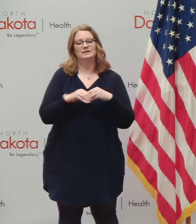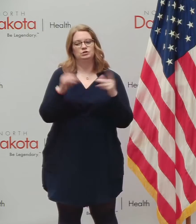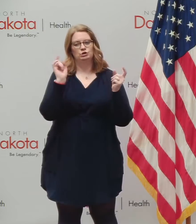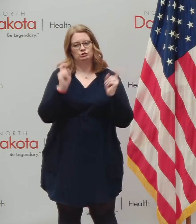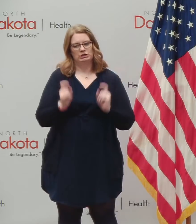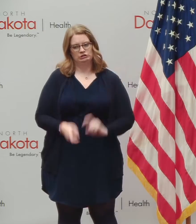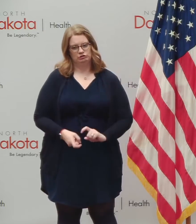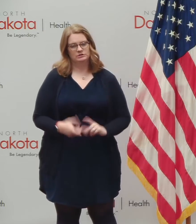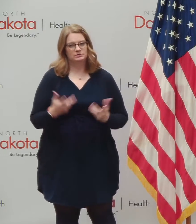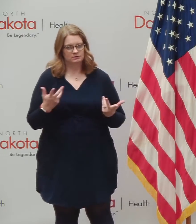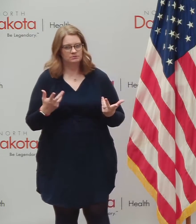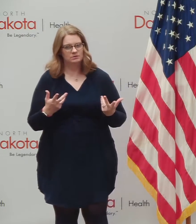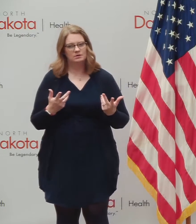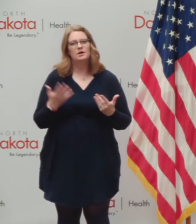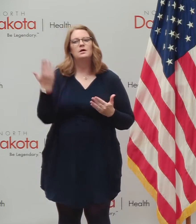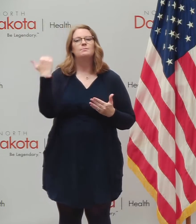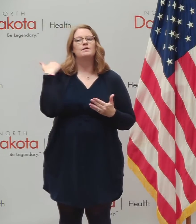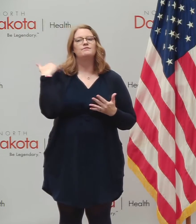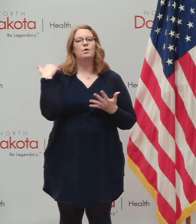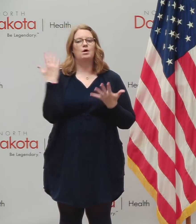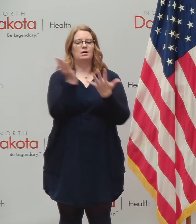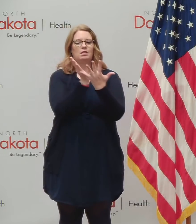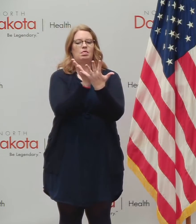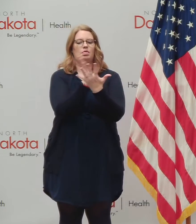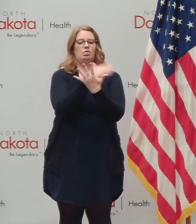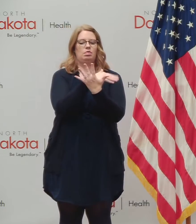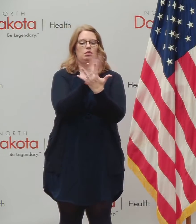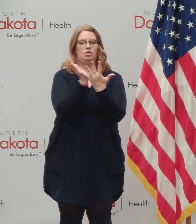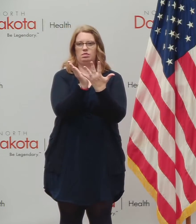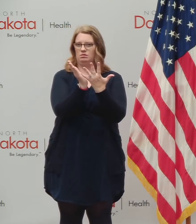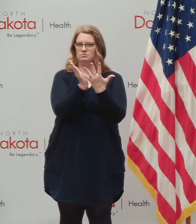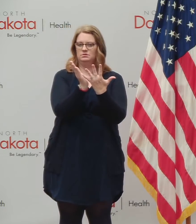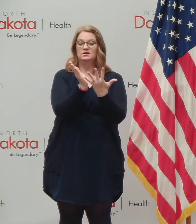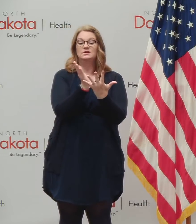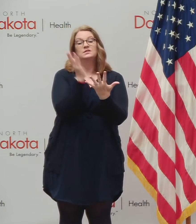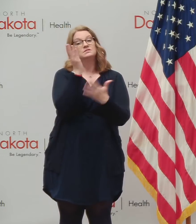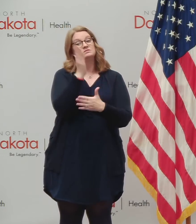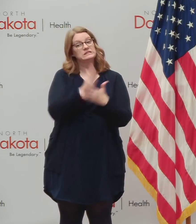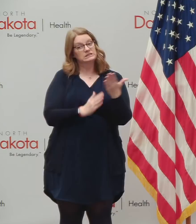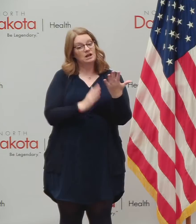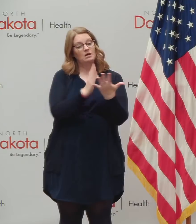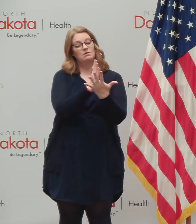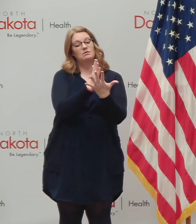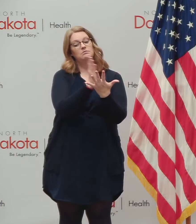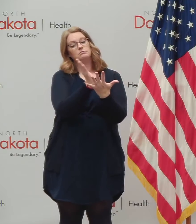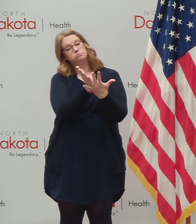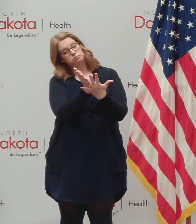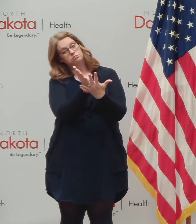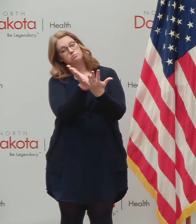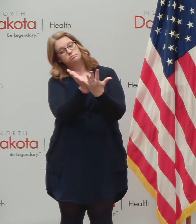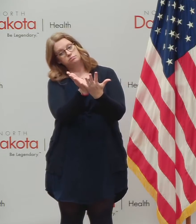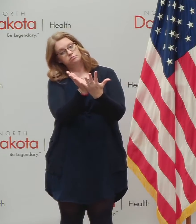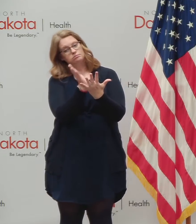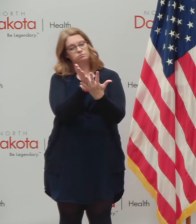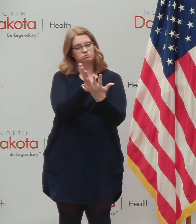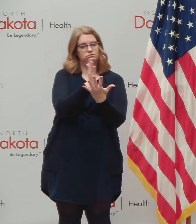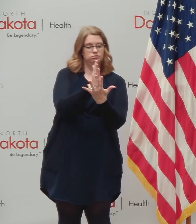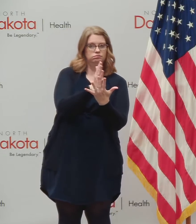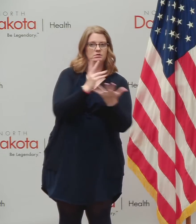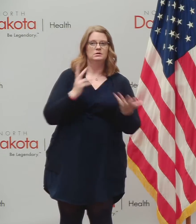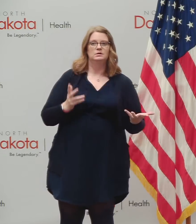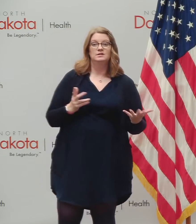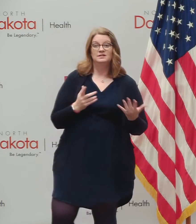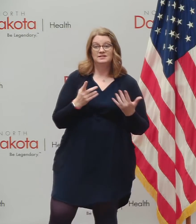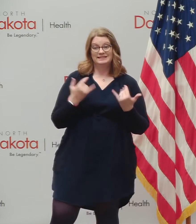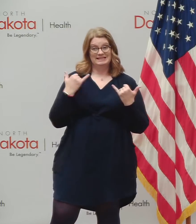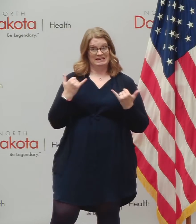changes. When we've announced these in the past, we've had some counties that have been moving to lower levels of risk, today reflecting the